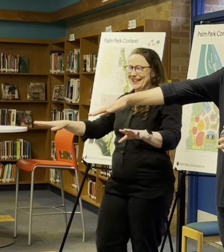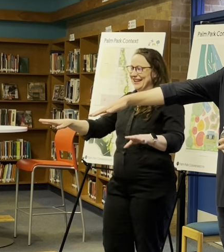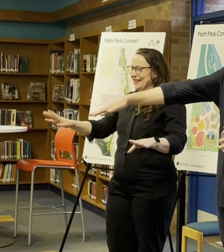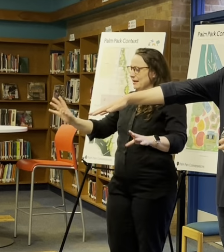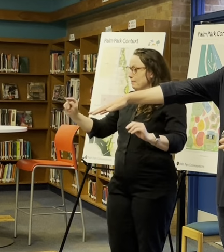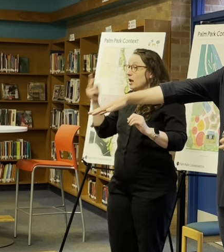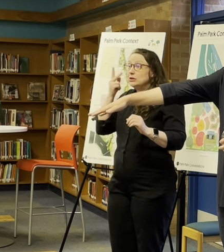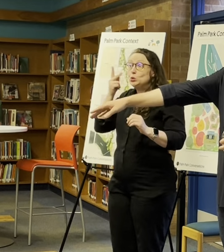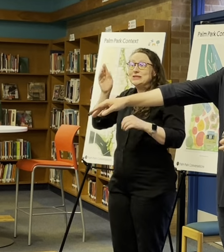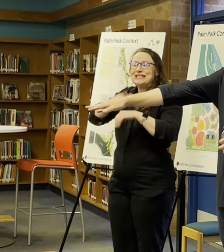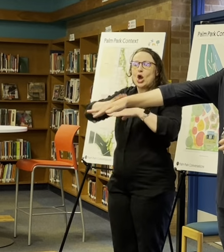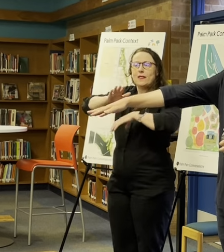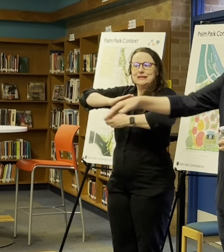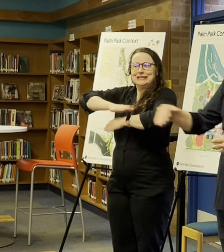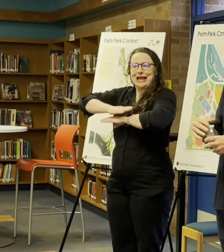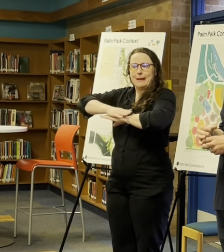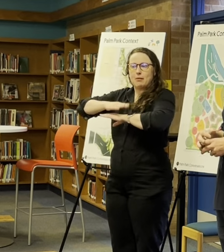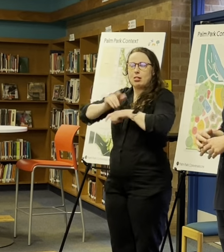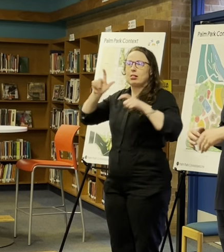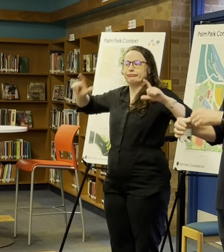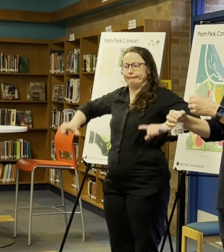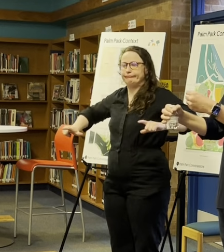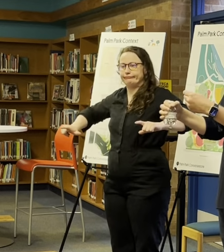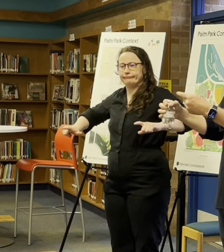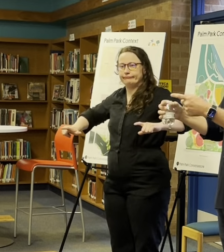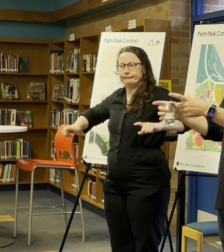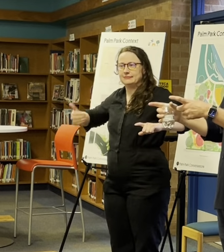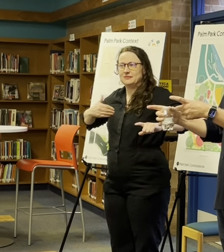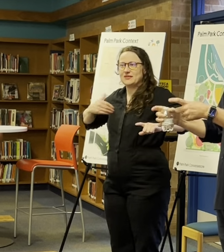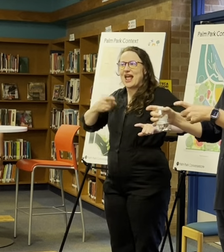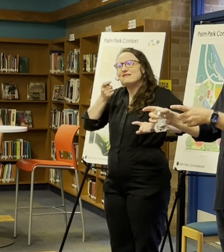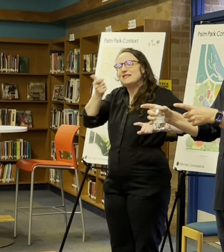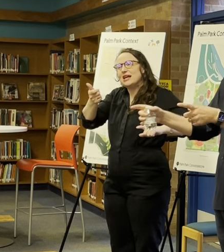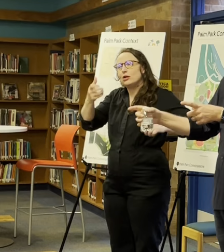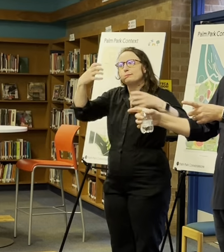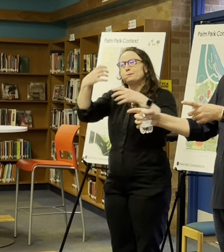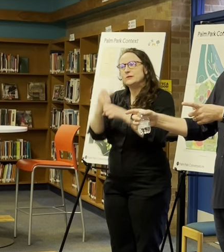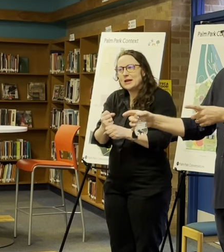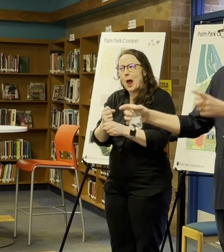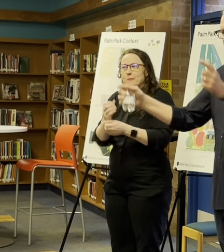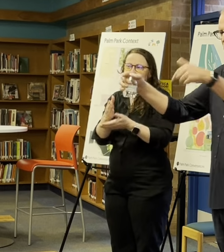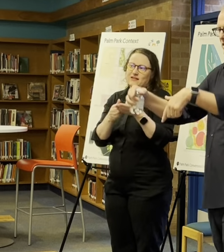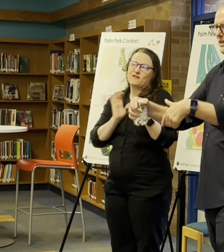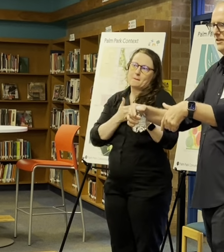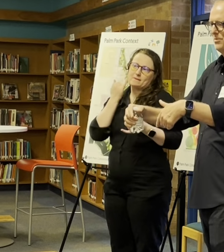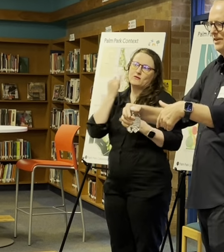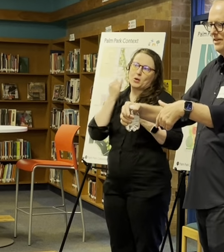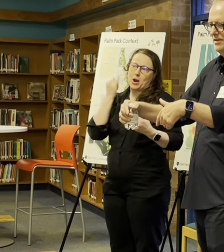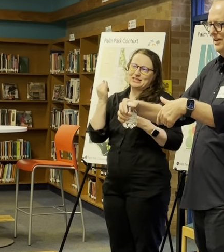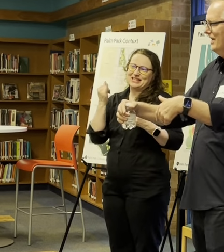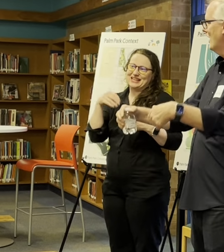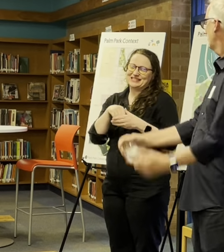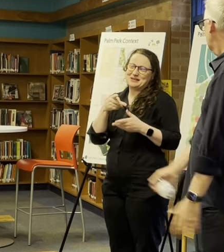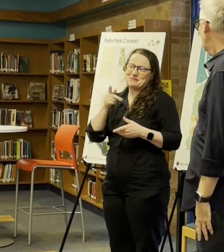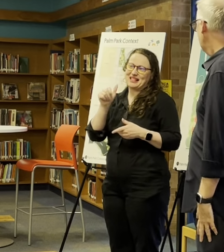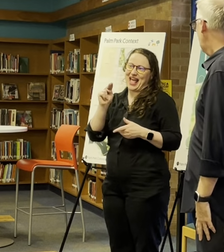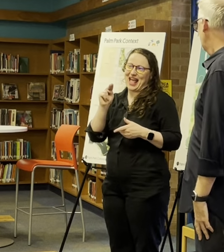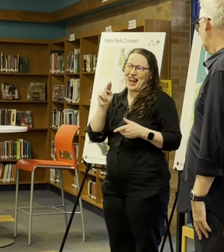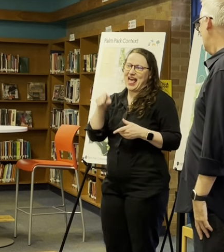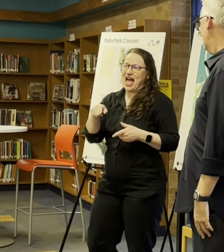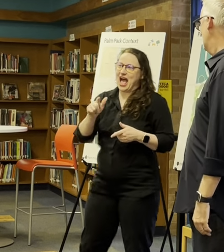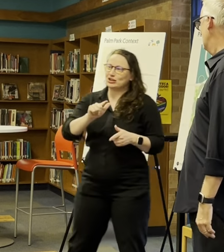these tables are these little placemats that have a little synopsis of some of those ideas located in the plan. I should